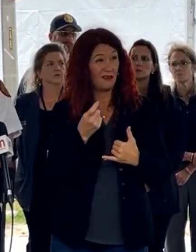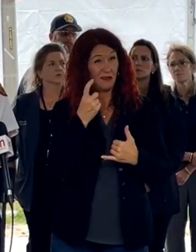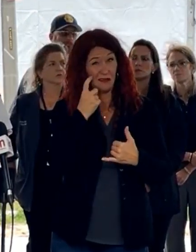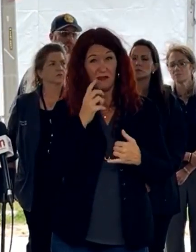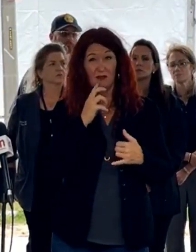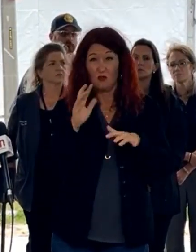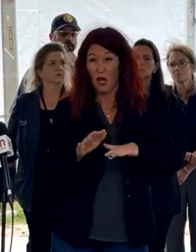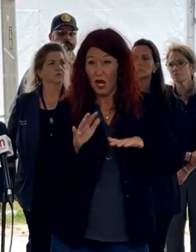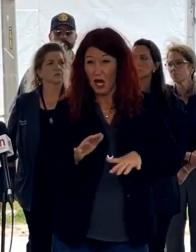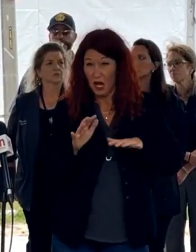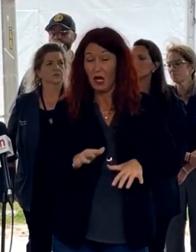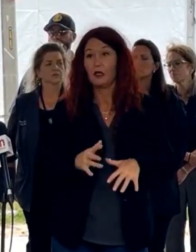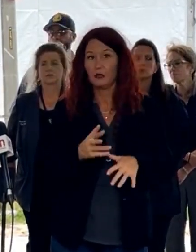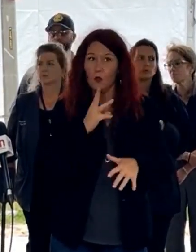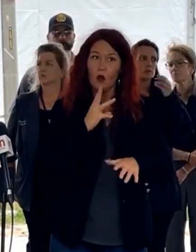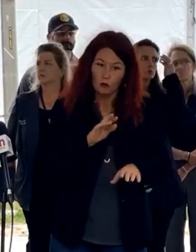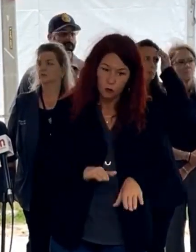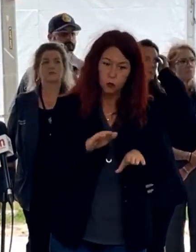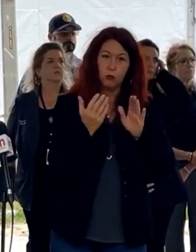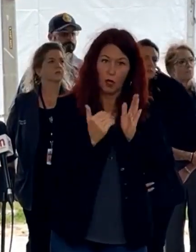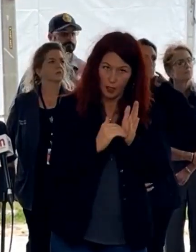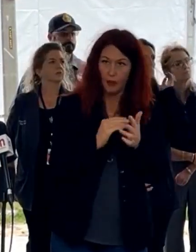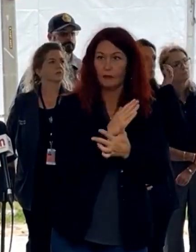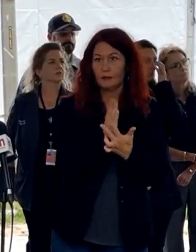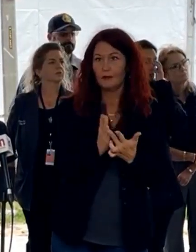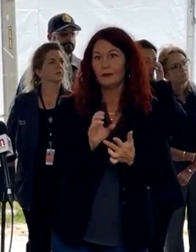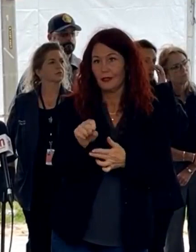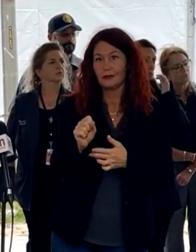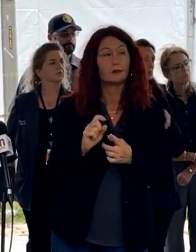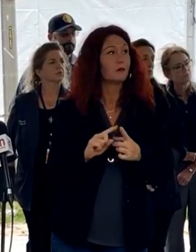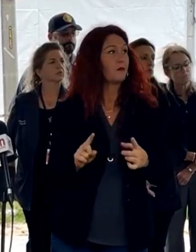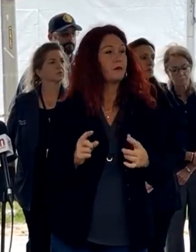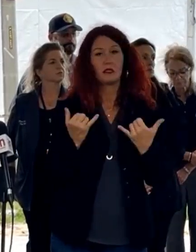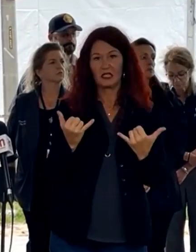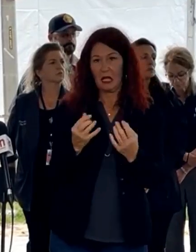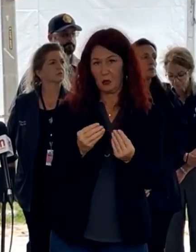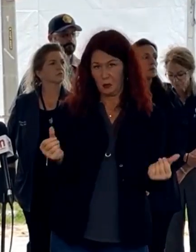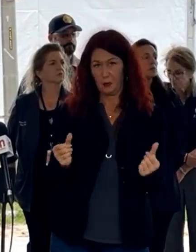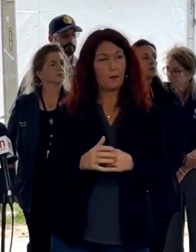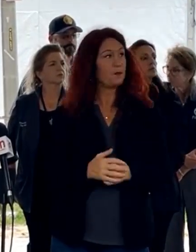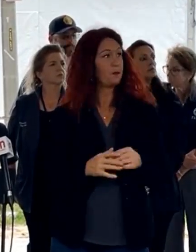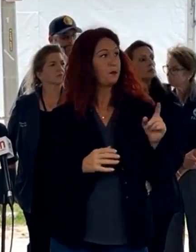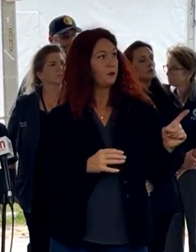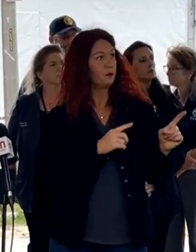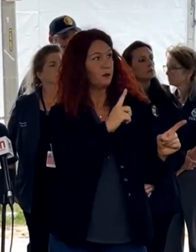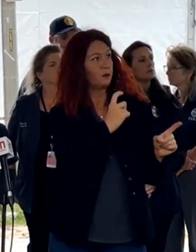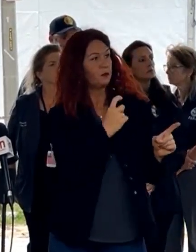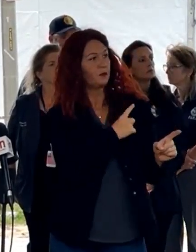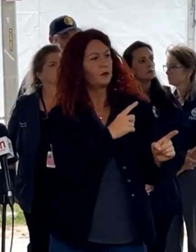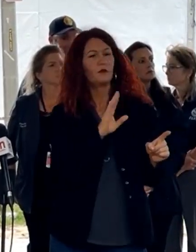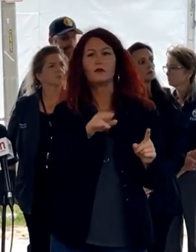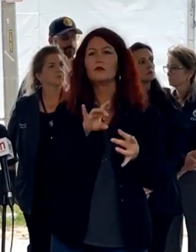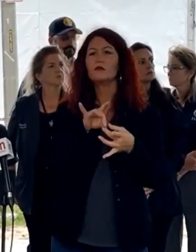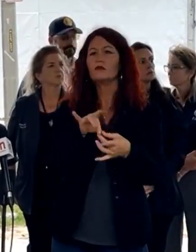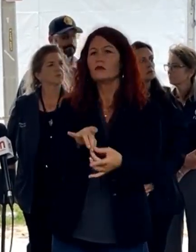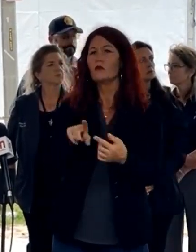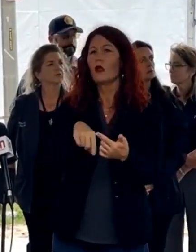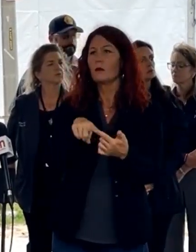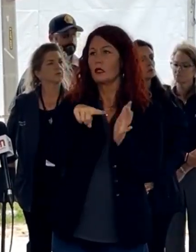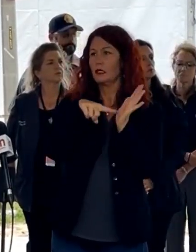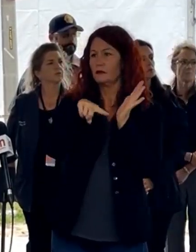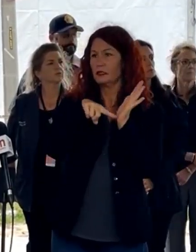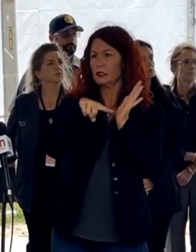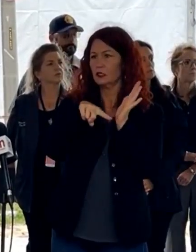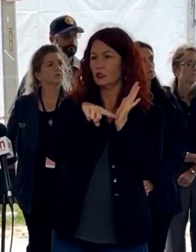Yes. Sir. Yeah, this is regarding the ongoing investigation. And I know it's a bit of a broad question, but how